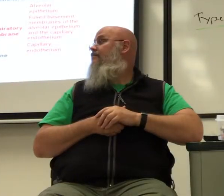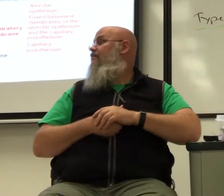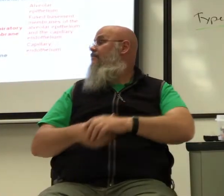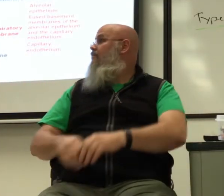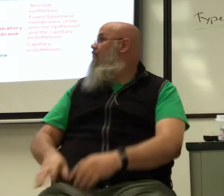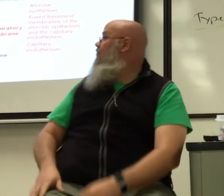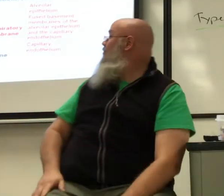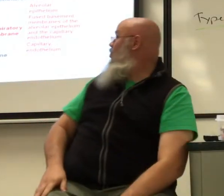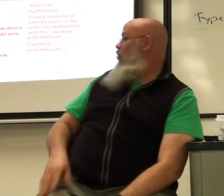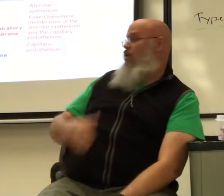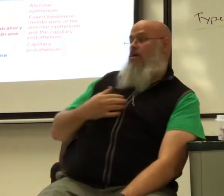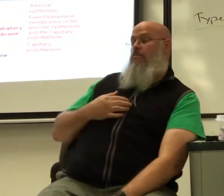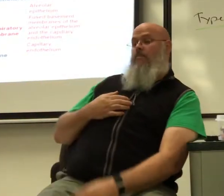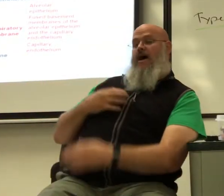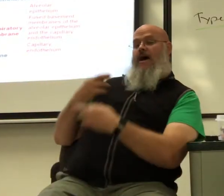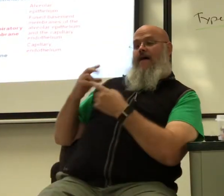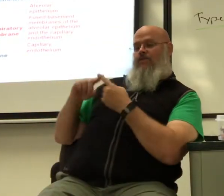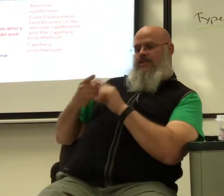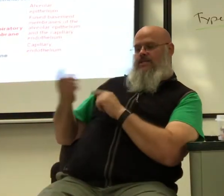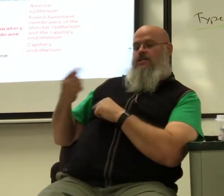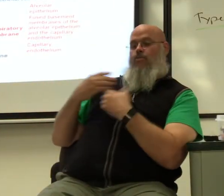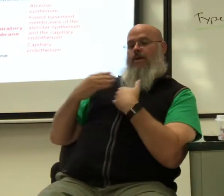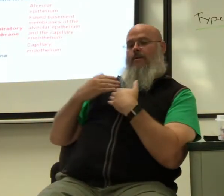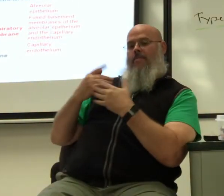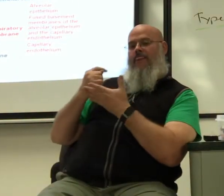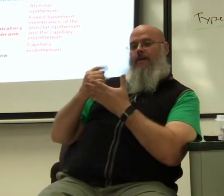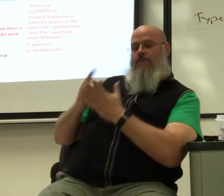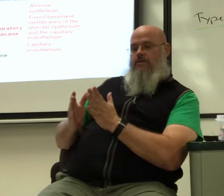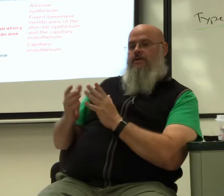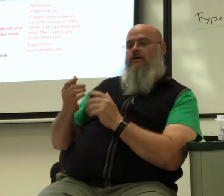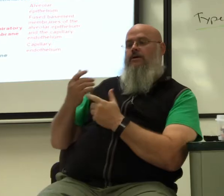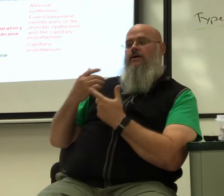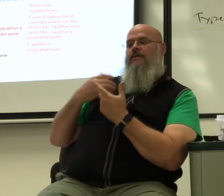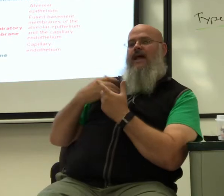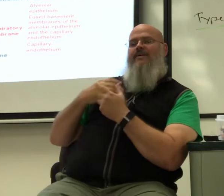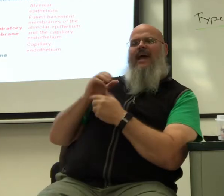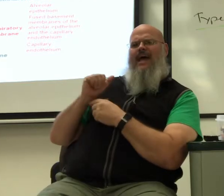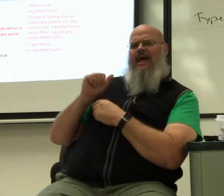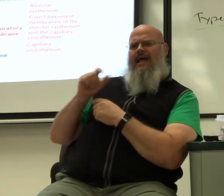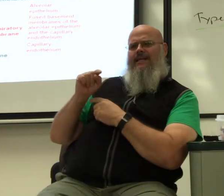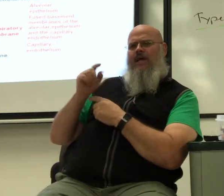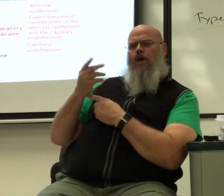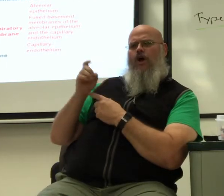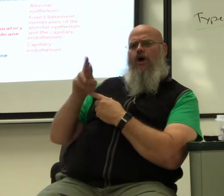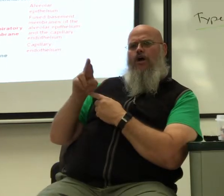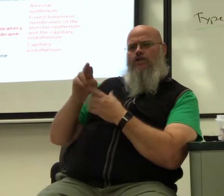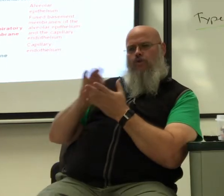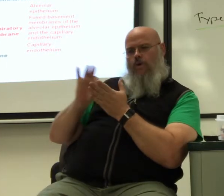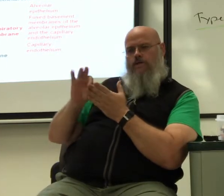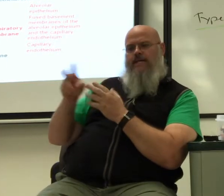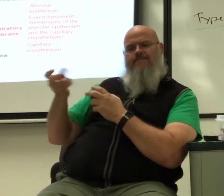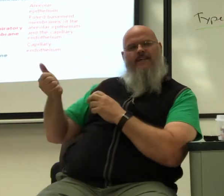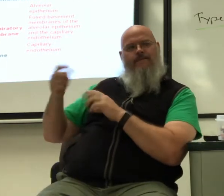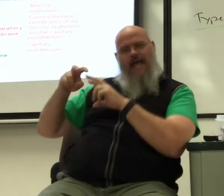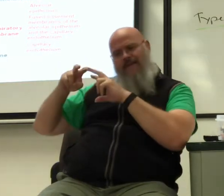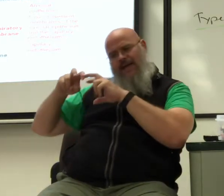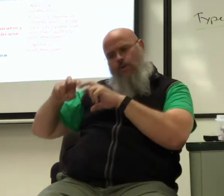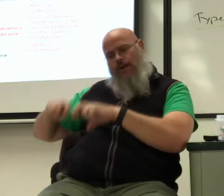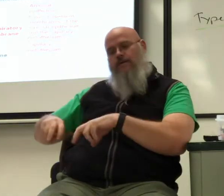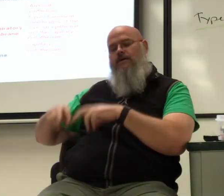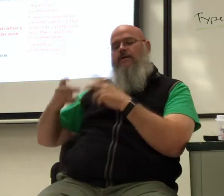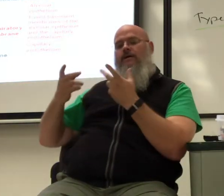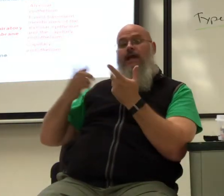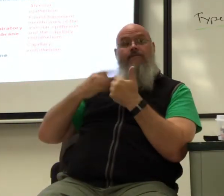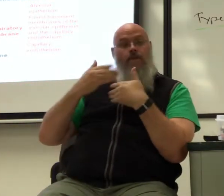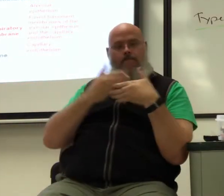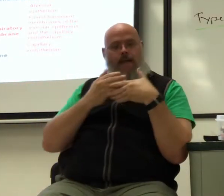One of my friends, he's a respiratory therapist, and sometimes, like, you know, they get the APGAR score. He's kind of evaluating the baby. And if the baby's having